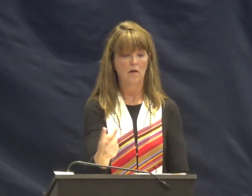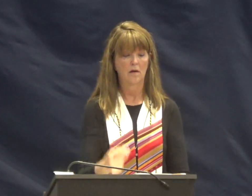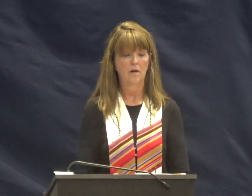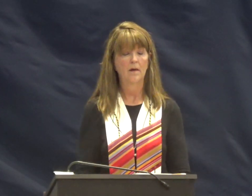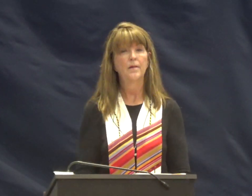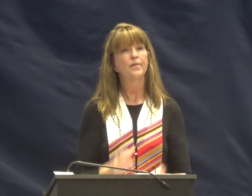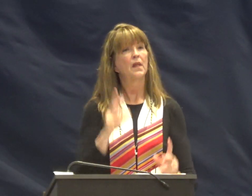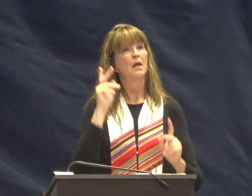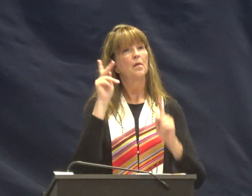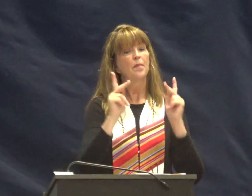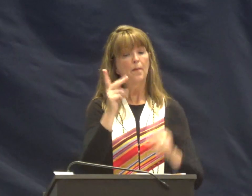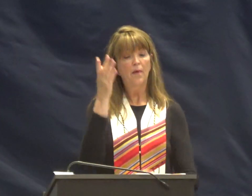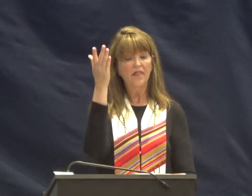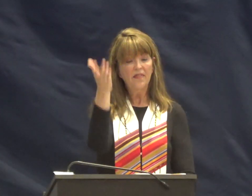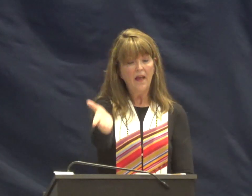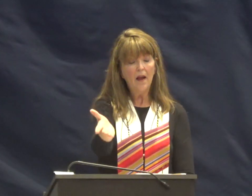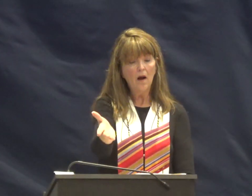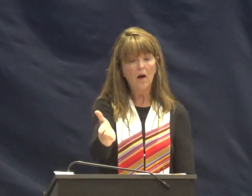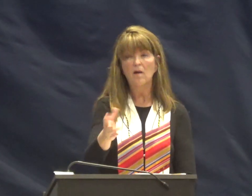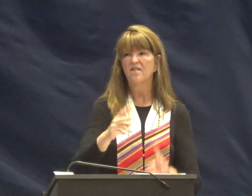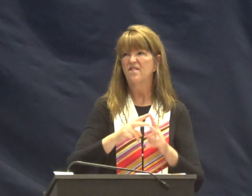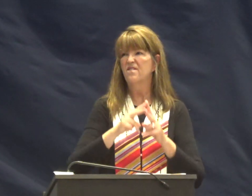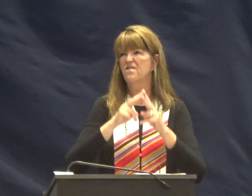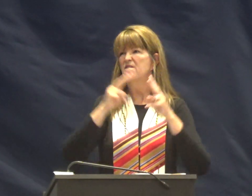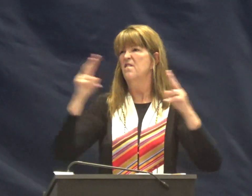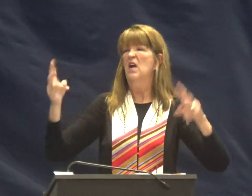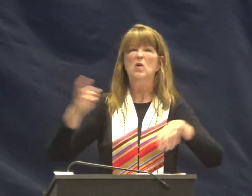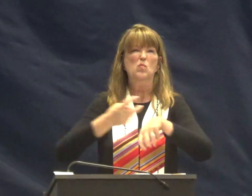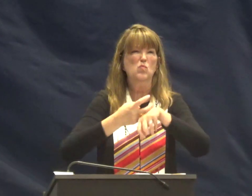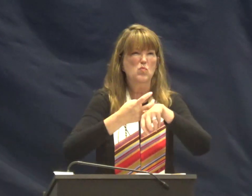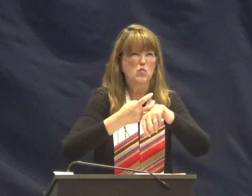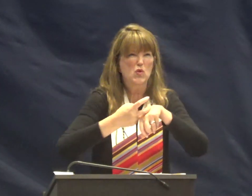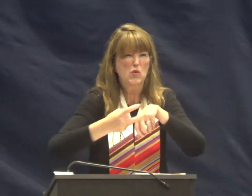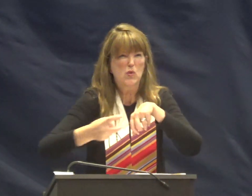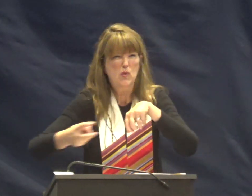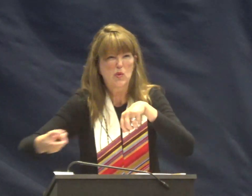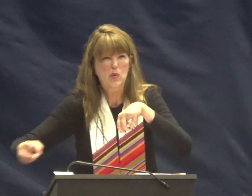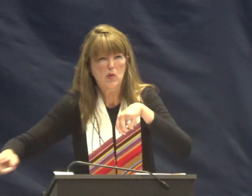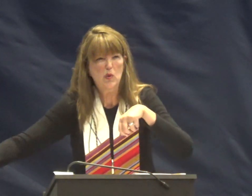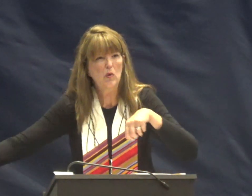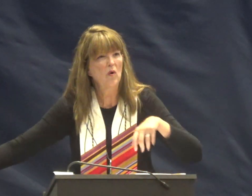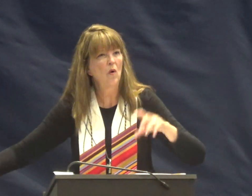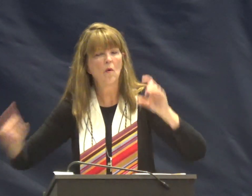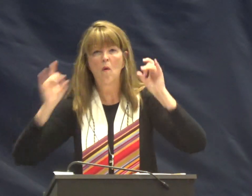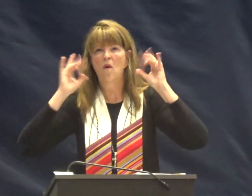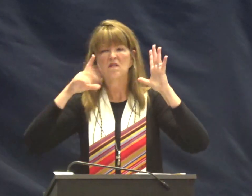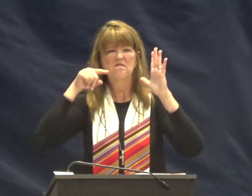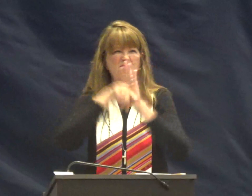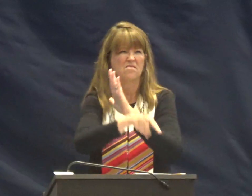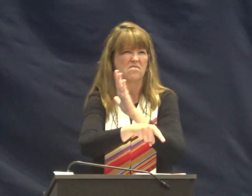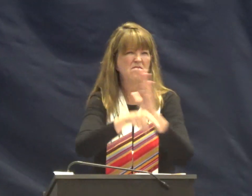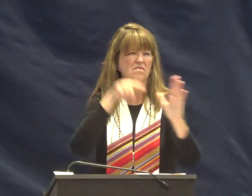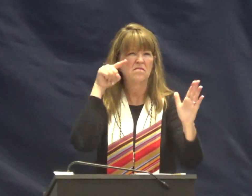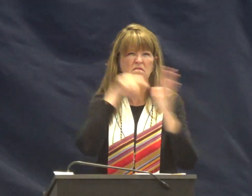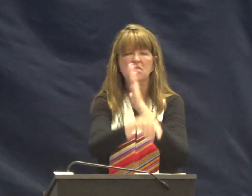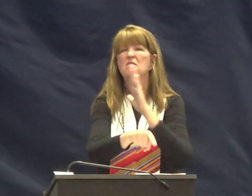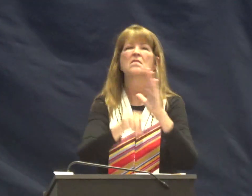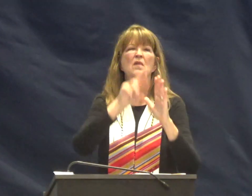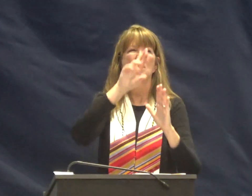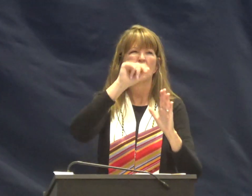that the Lord has seen their evil ways. The people there were really very rough characters.